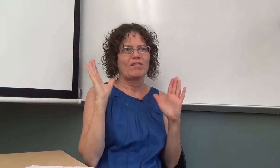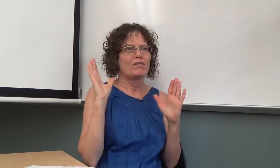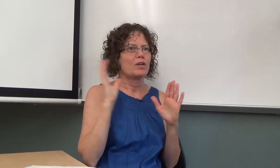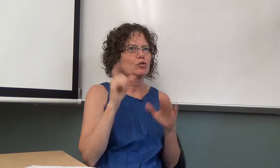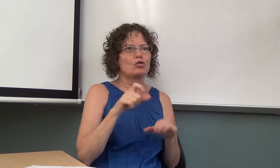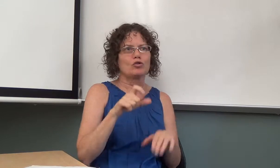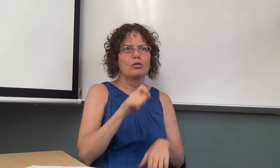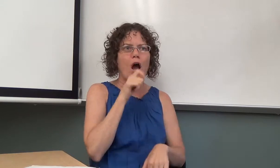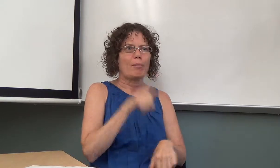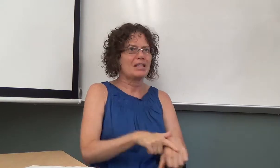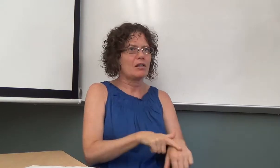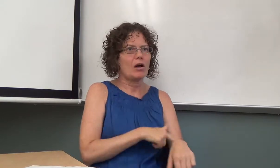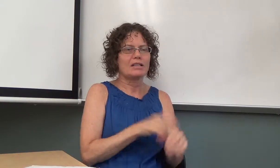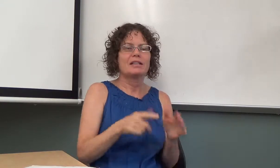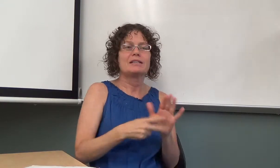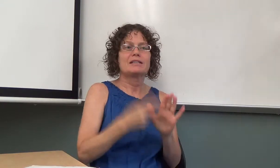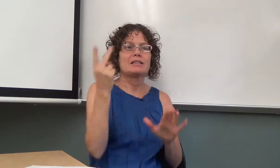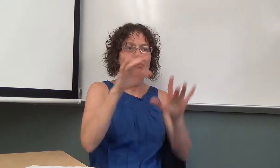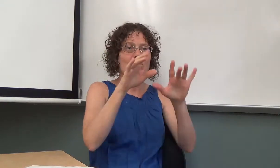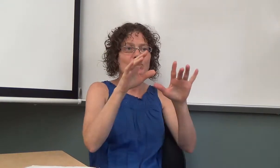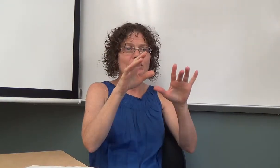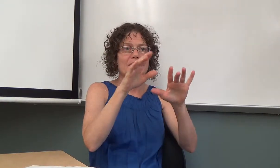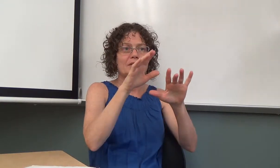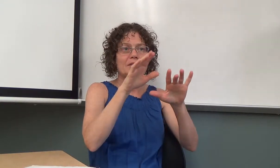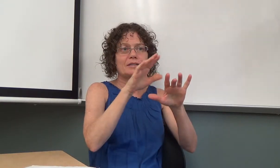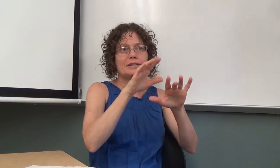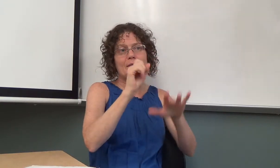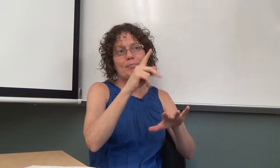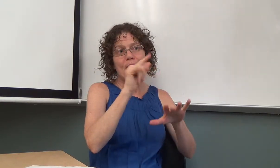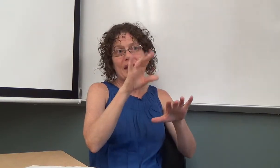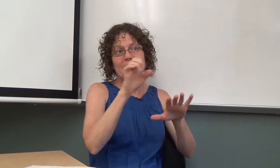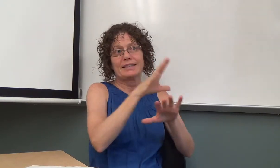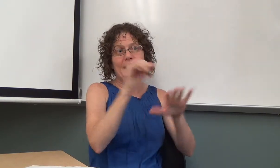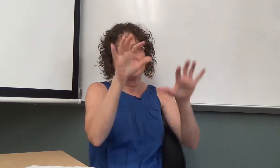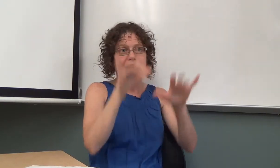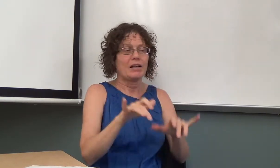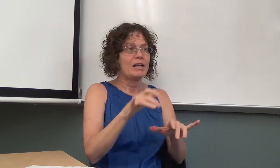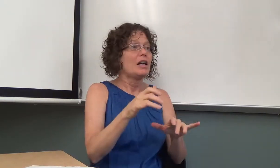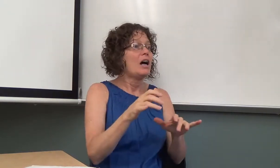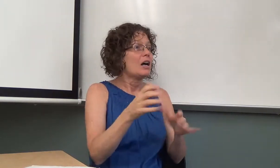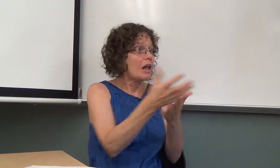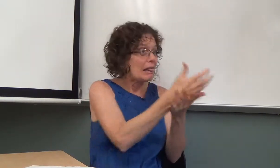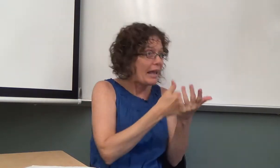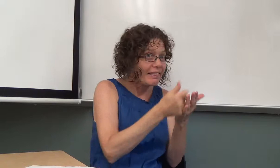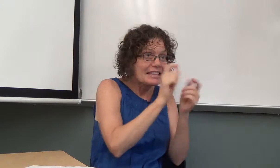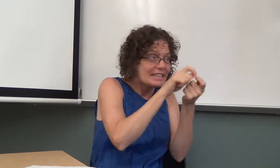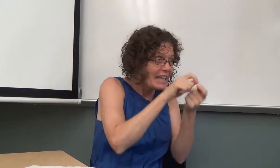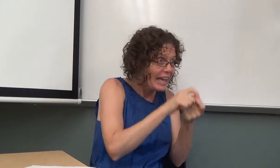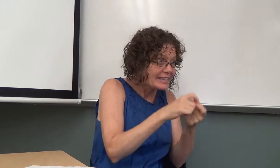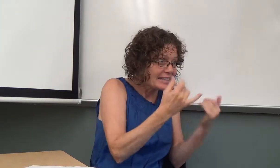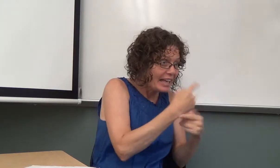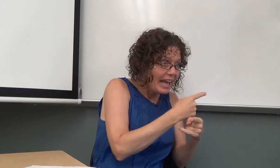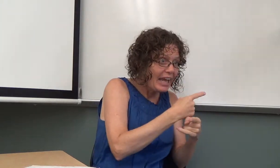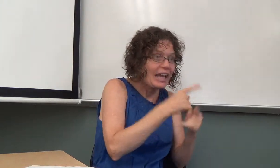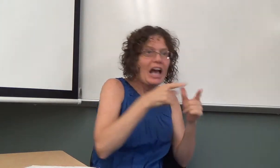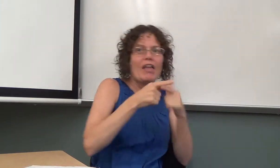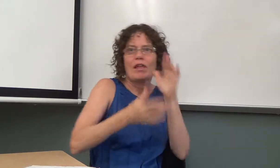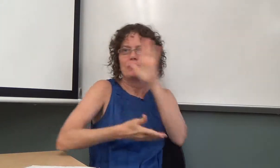Double space and type. So get the details today. And then you're free after you have your details. And I am excited to see you guys on Monday, and we're going to